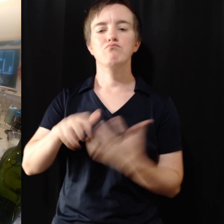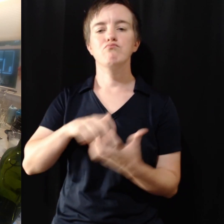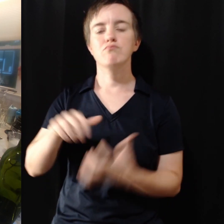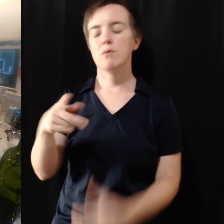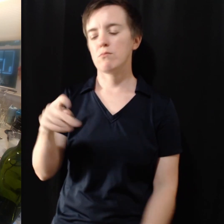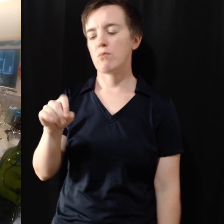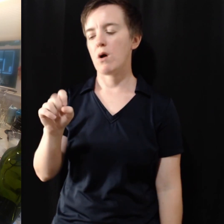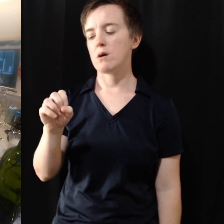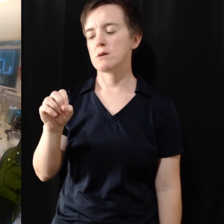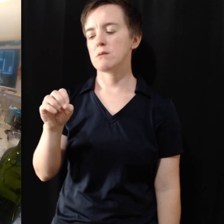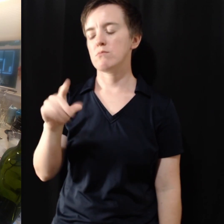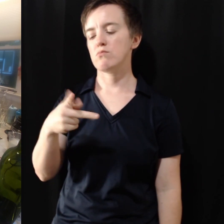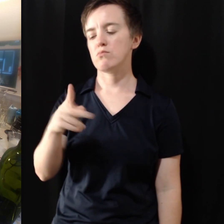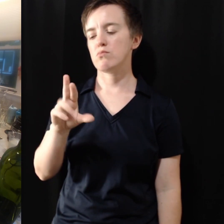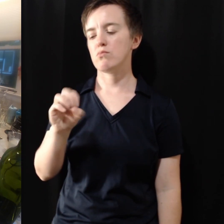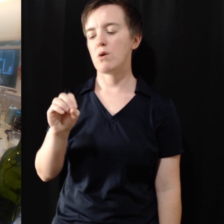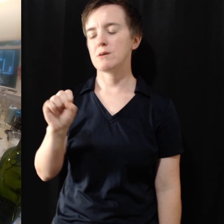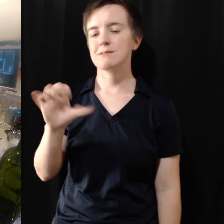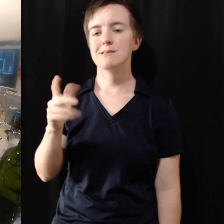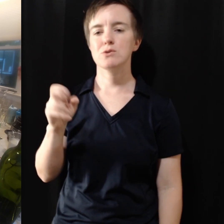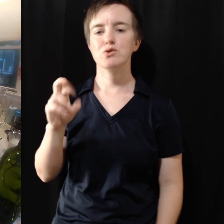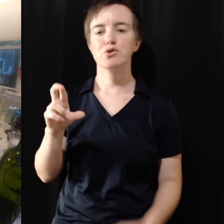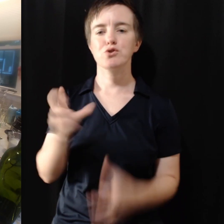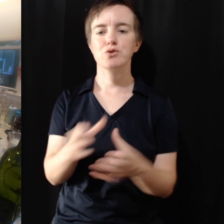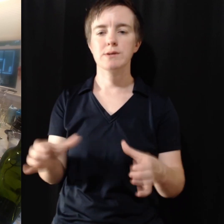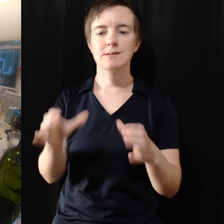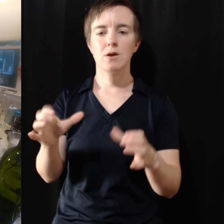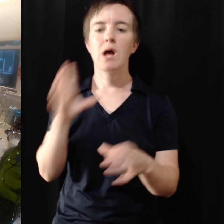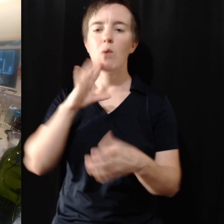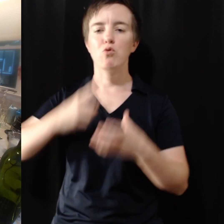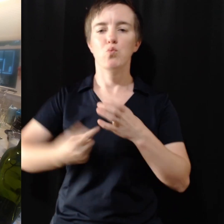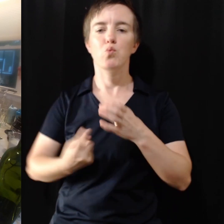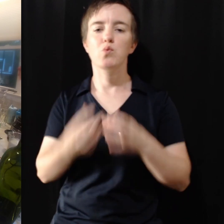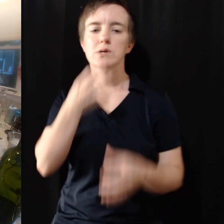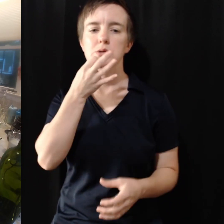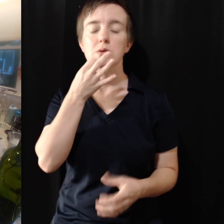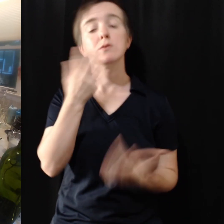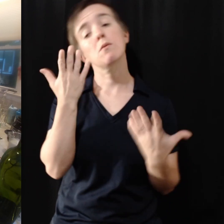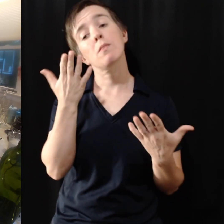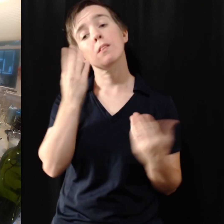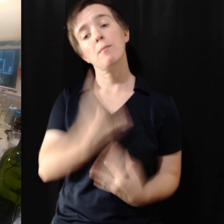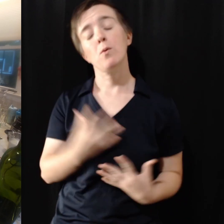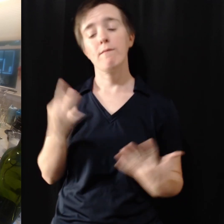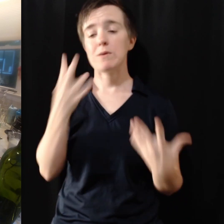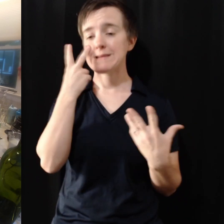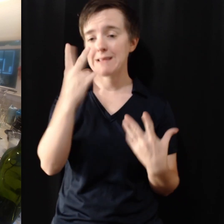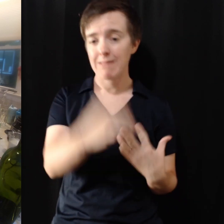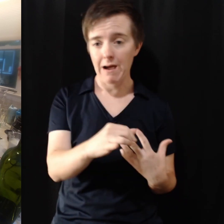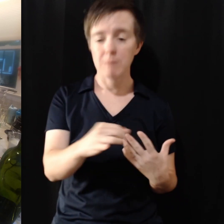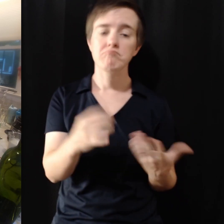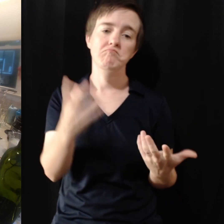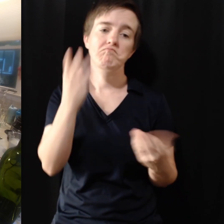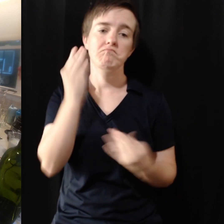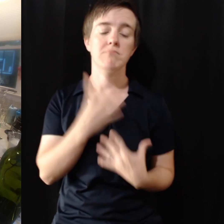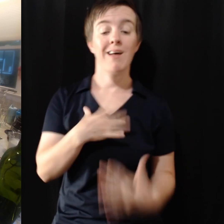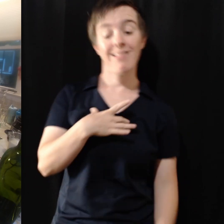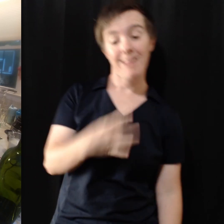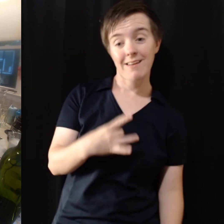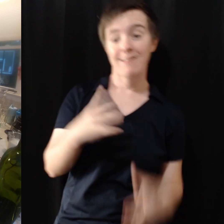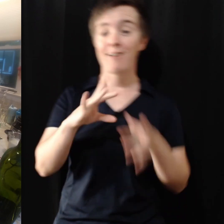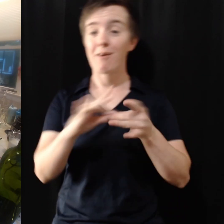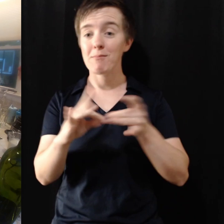second. But this I'll do at a later date. So let me know if you guys want to see the chicken pot pie that I do. And let me know. Like,